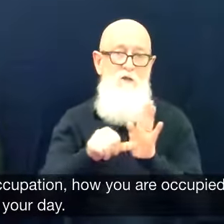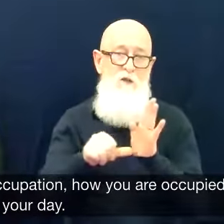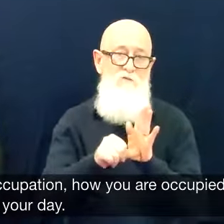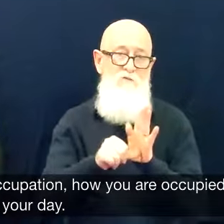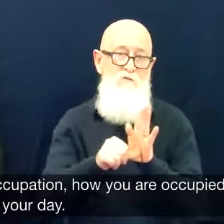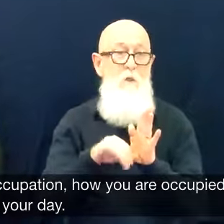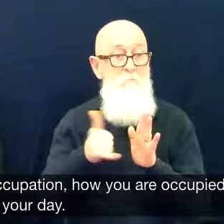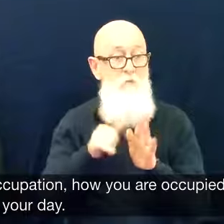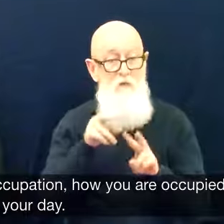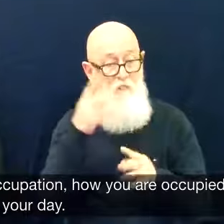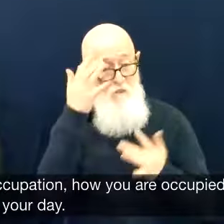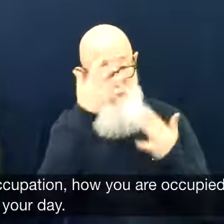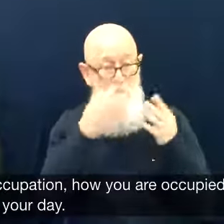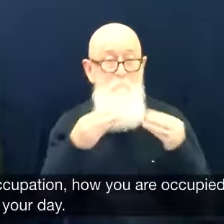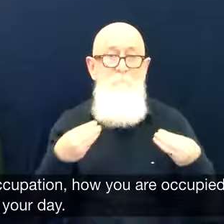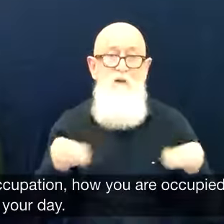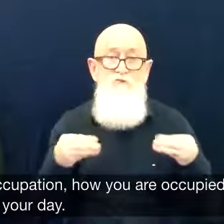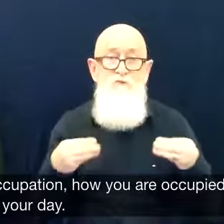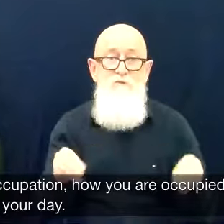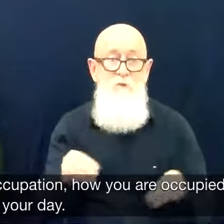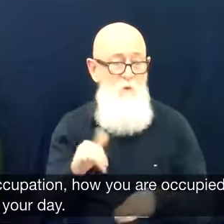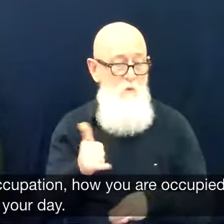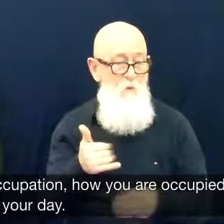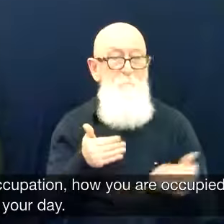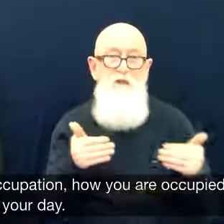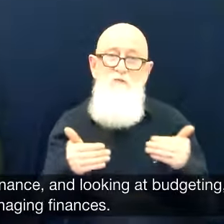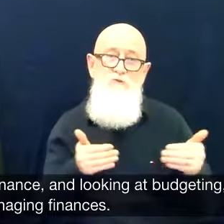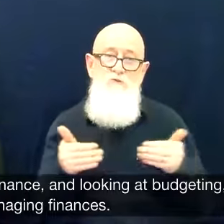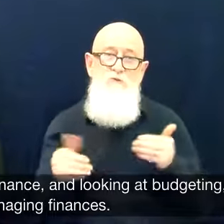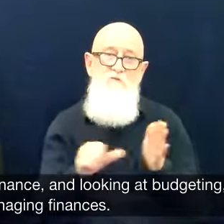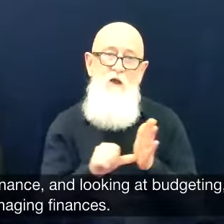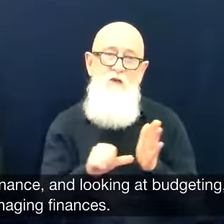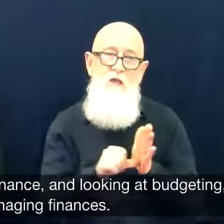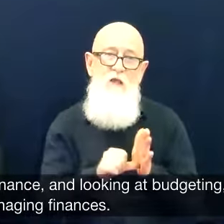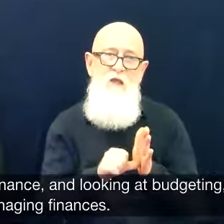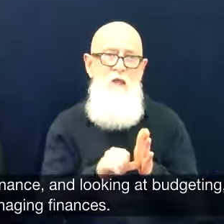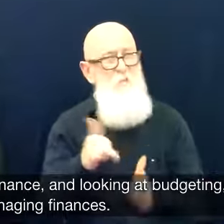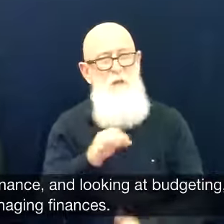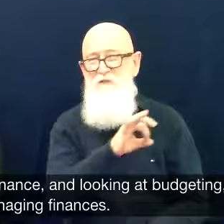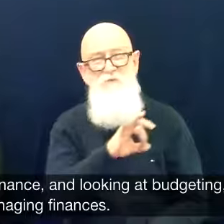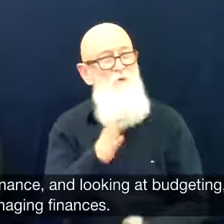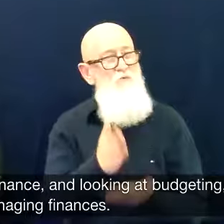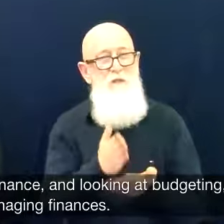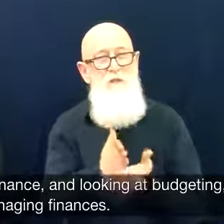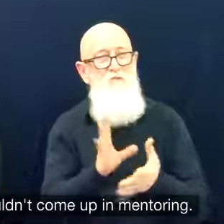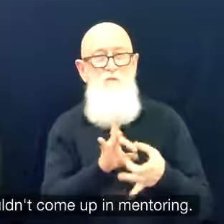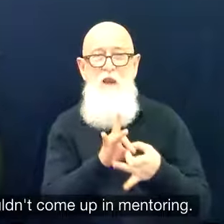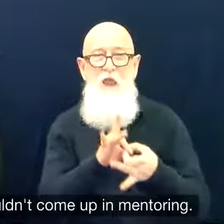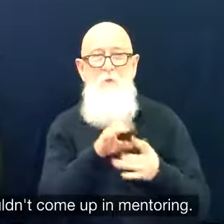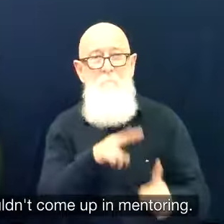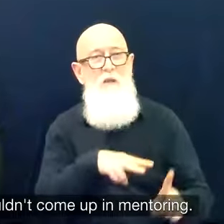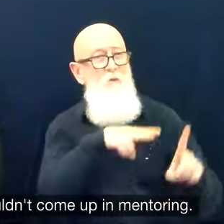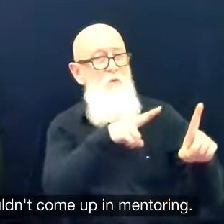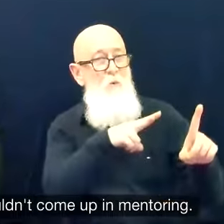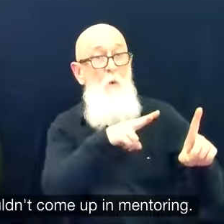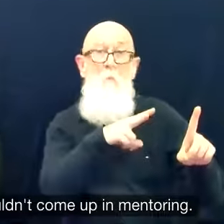perhaps, managing finances. And again, this probably wouldn't really come up in mentoring. It might come up and the mentor might have some